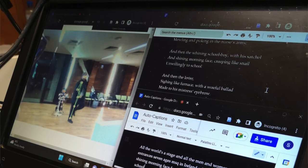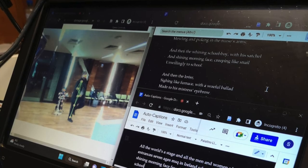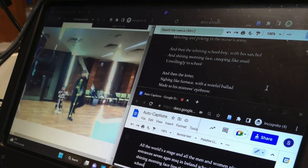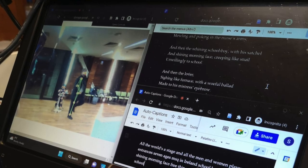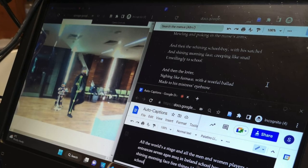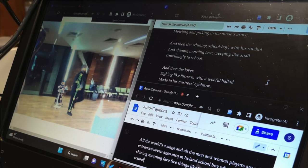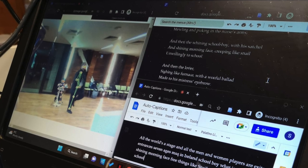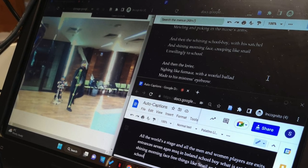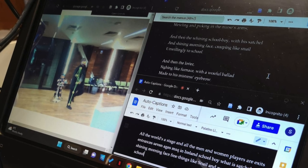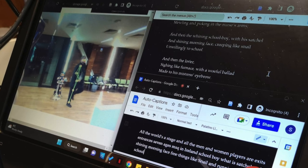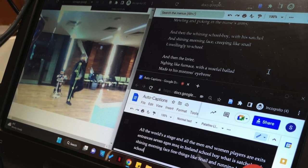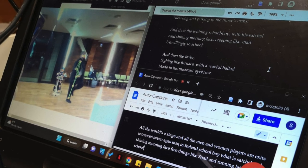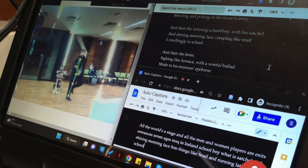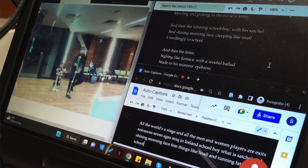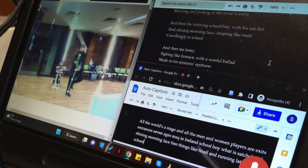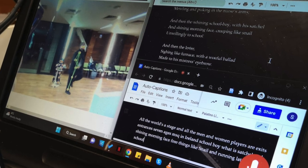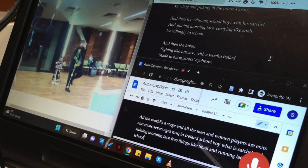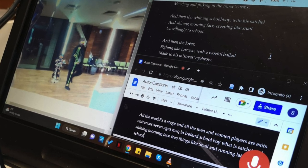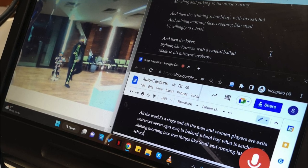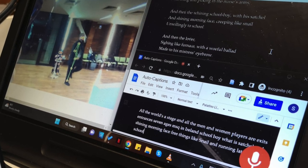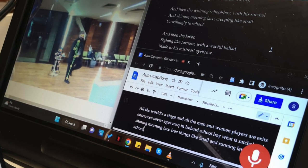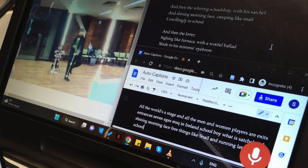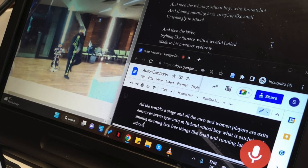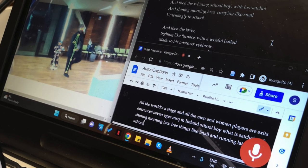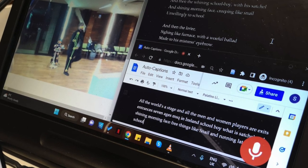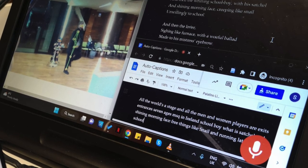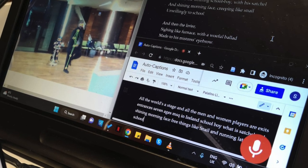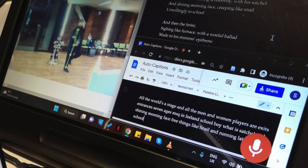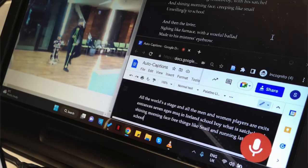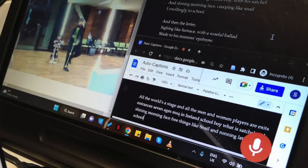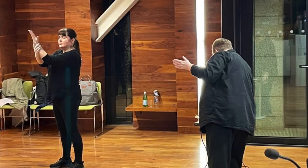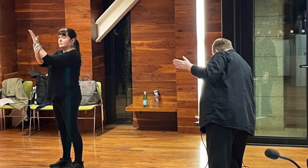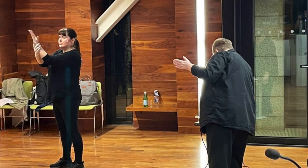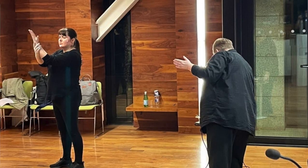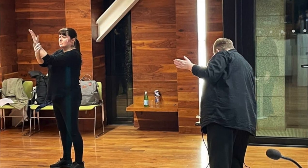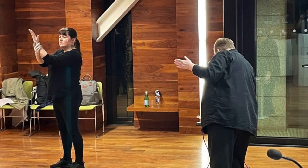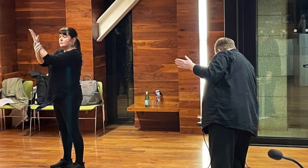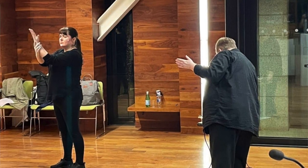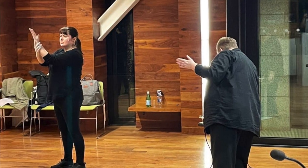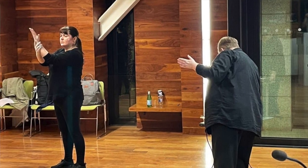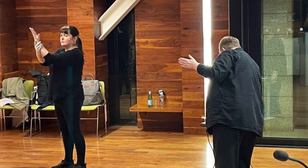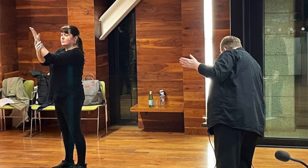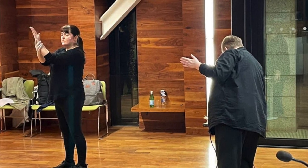snippets from As You Like It, Hamlet, Macbeth, Romeo and Juliet, and so on at 18. So